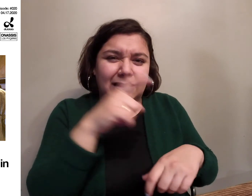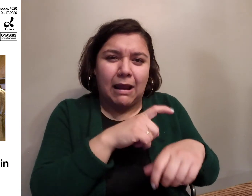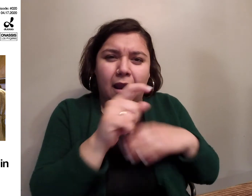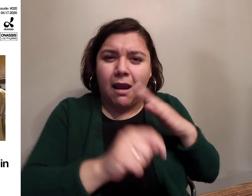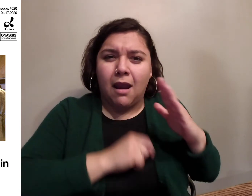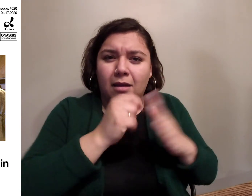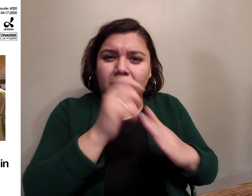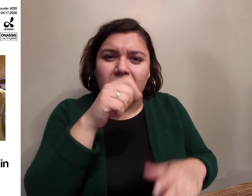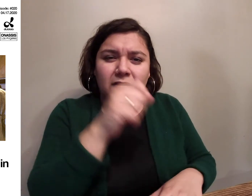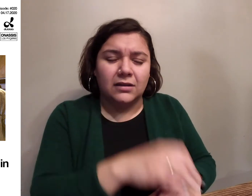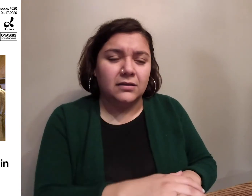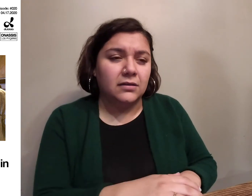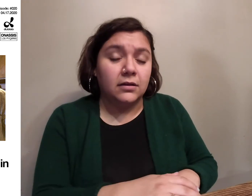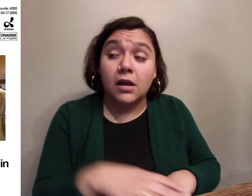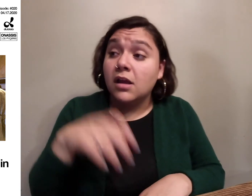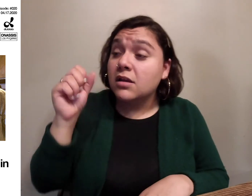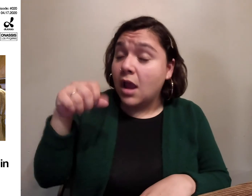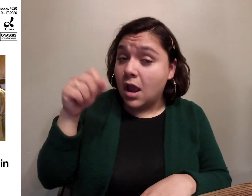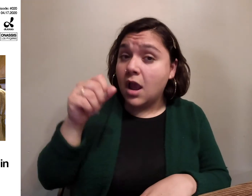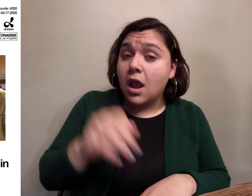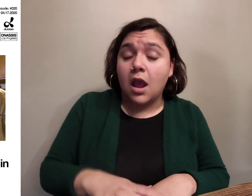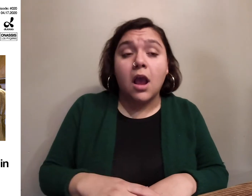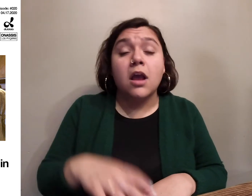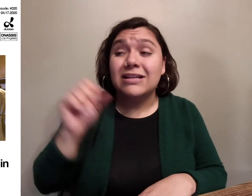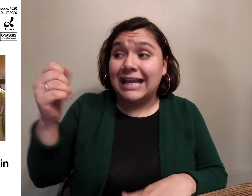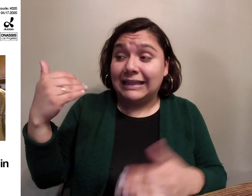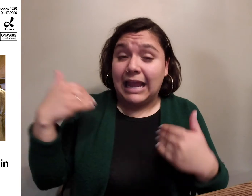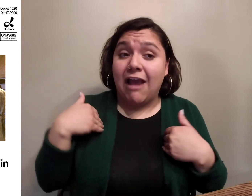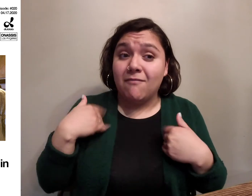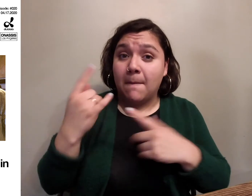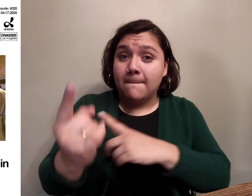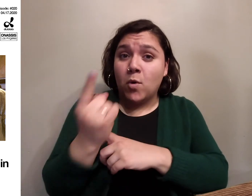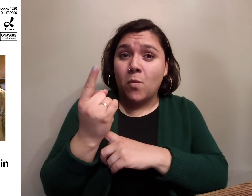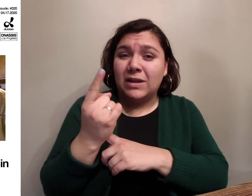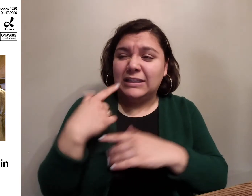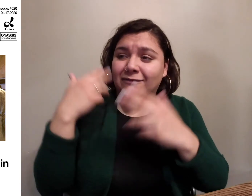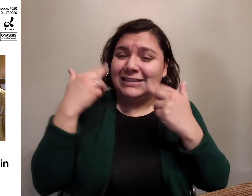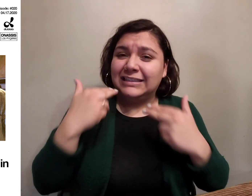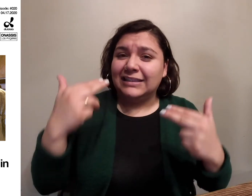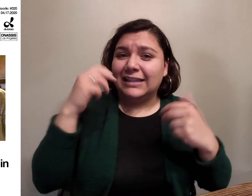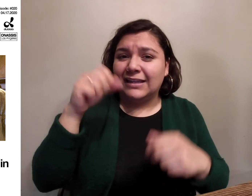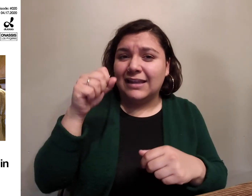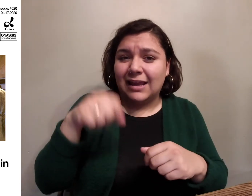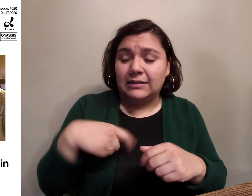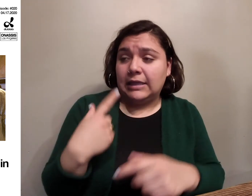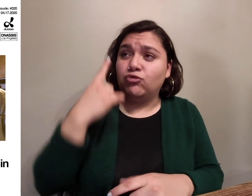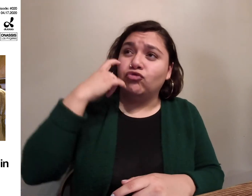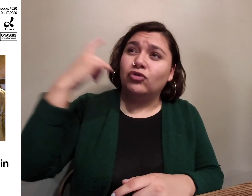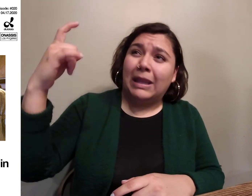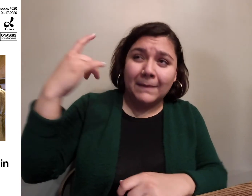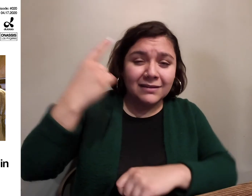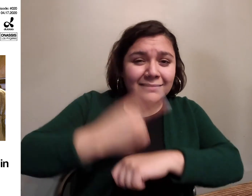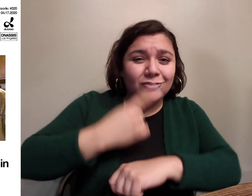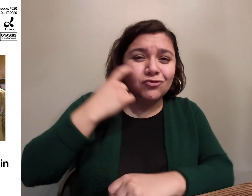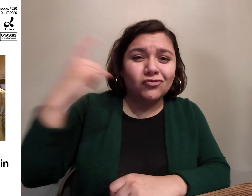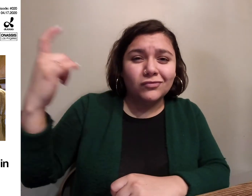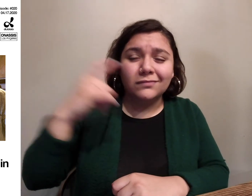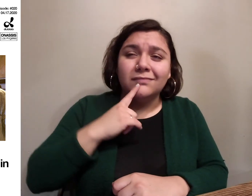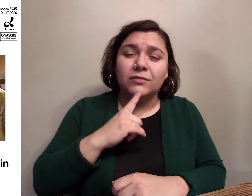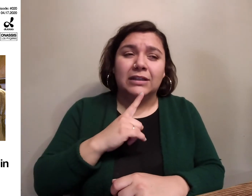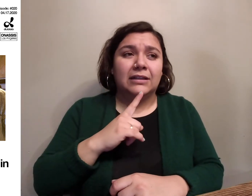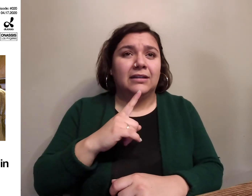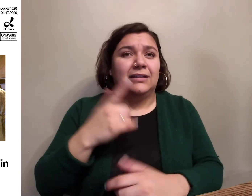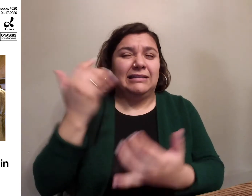Yeah. And there have been moments of singing and daydreaming in dark times throughout history. And that is